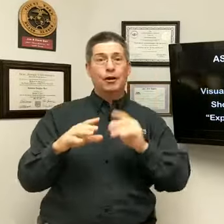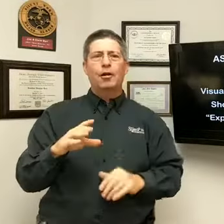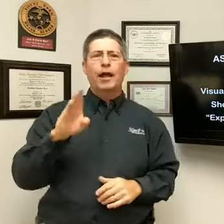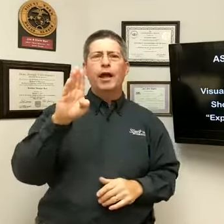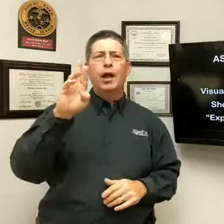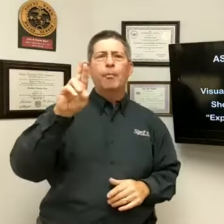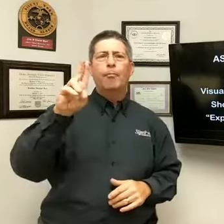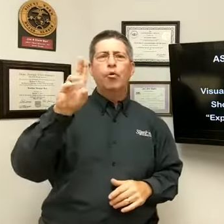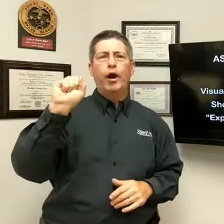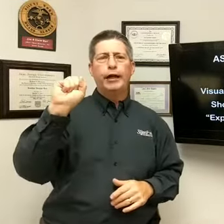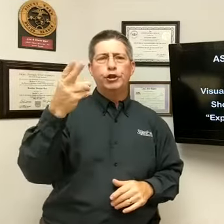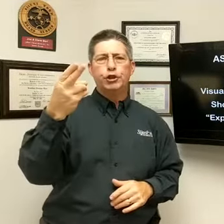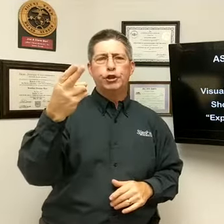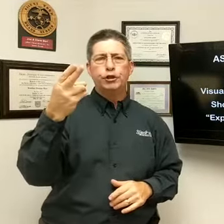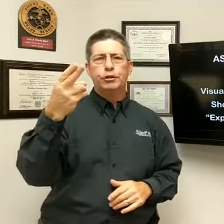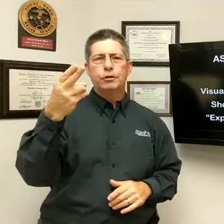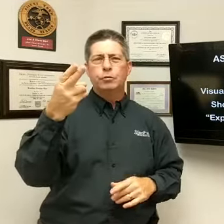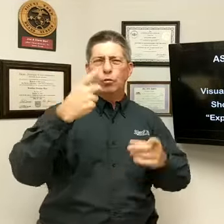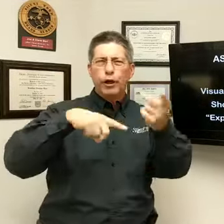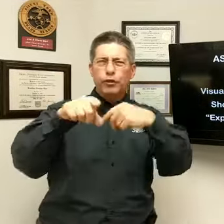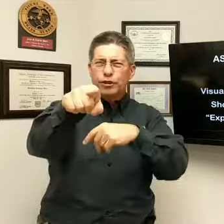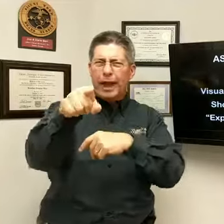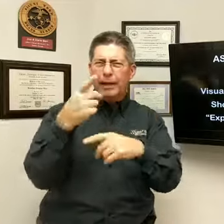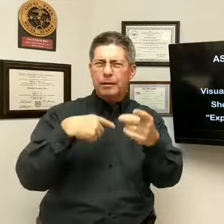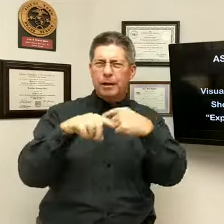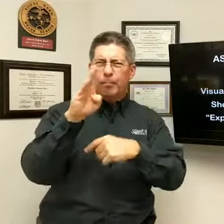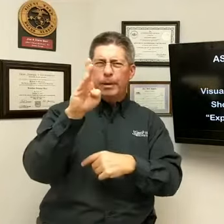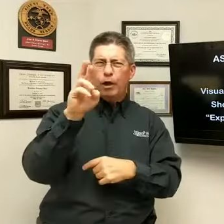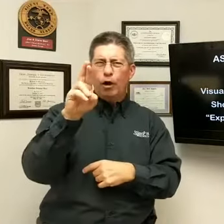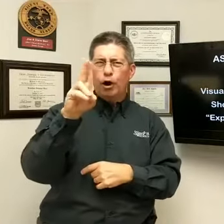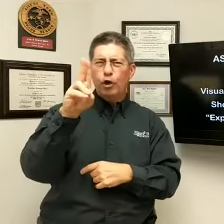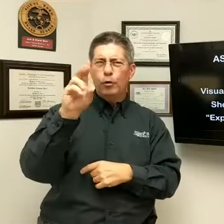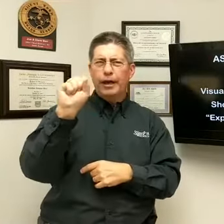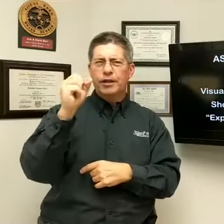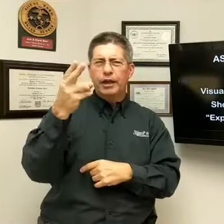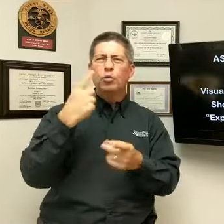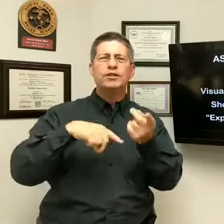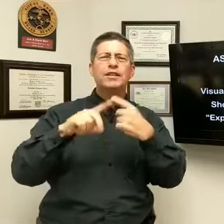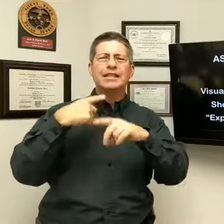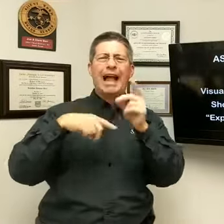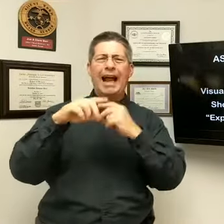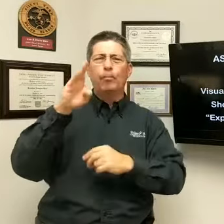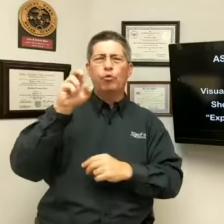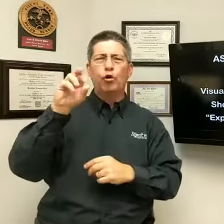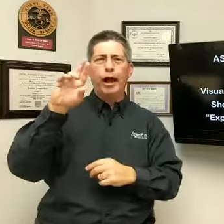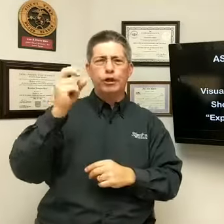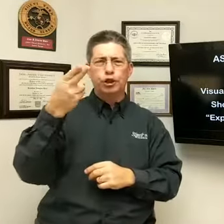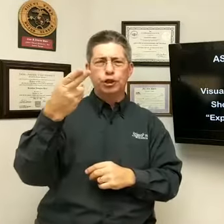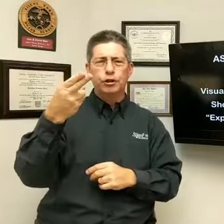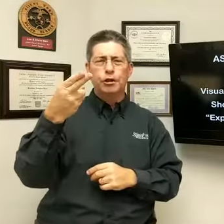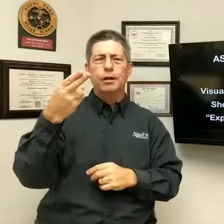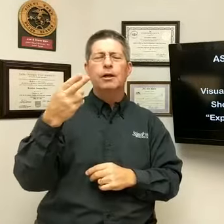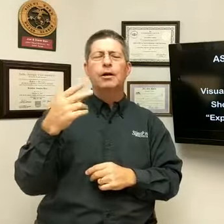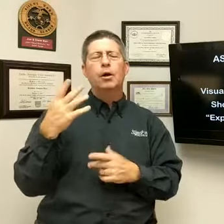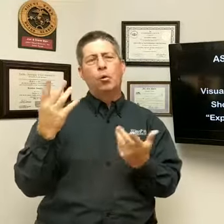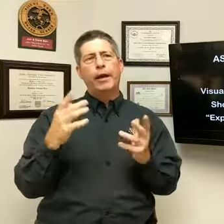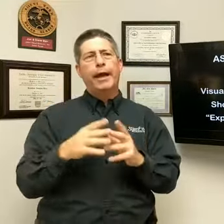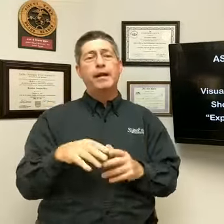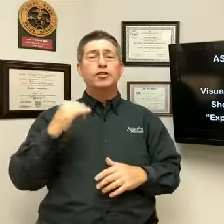okay? Brush. What do you sign? B-R-U-S-H. What's the sign? Brush. Okay, let's just say,